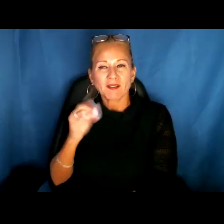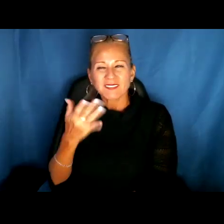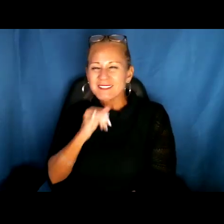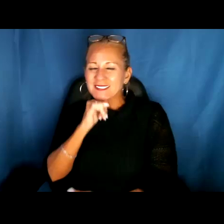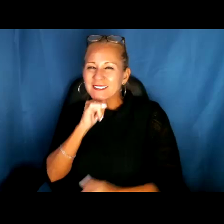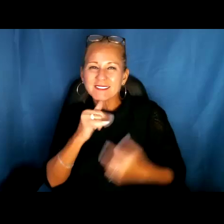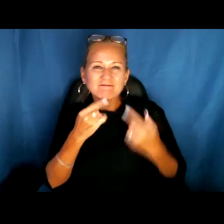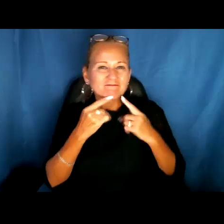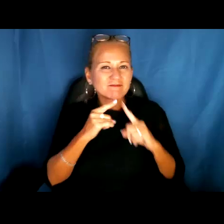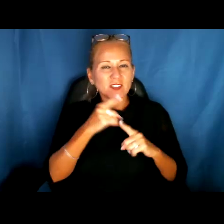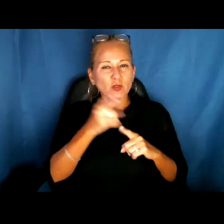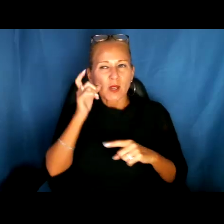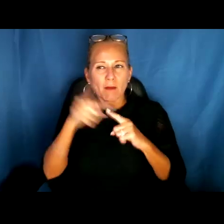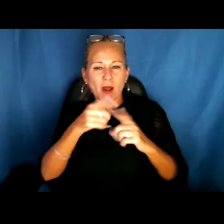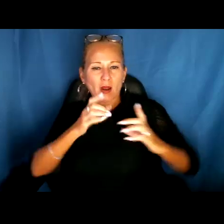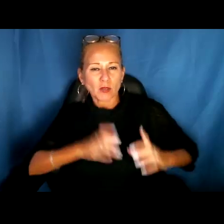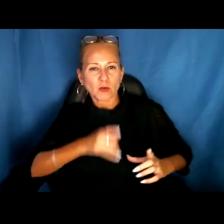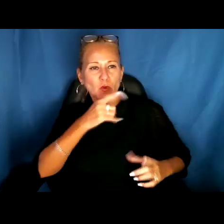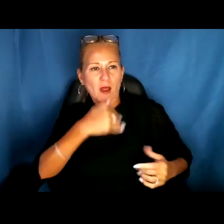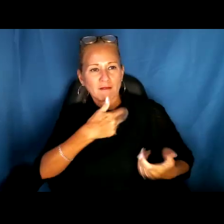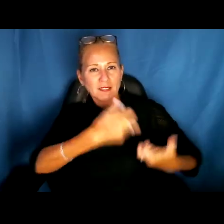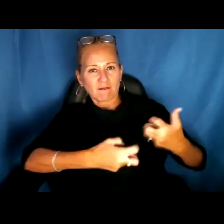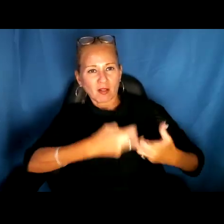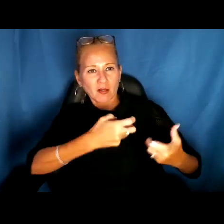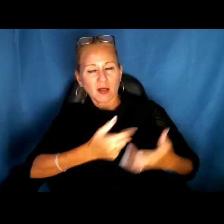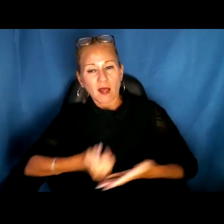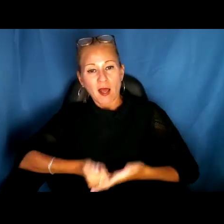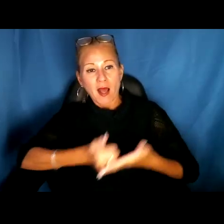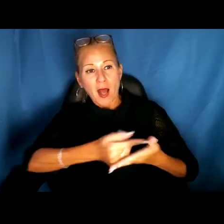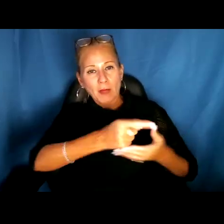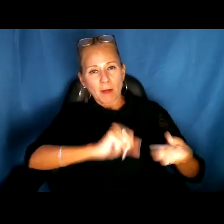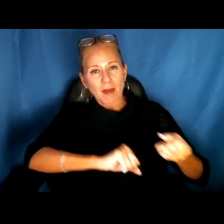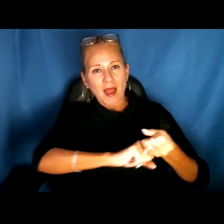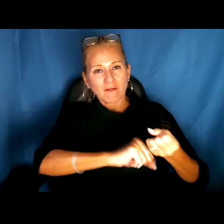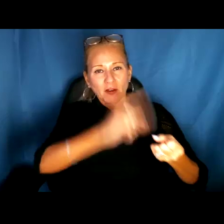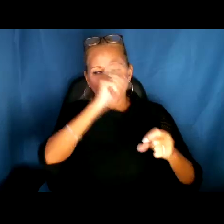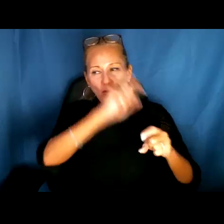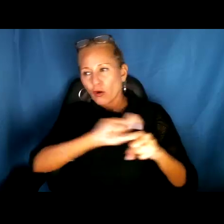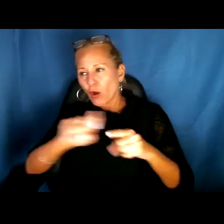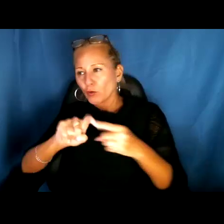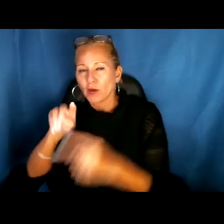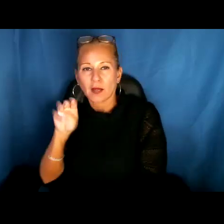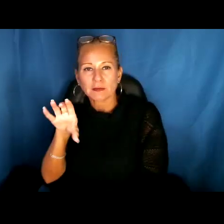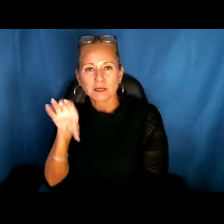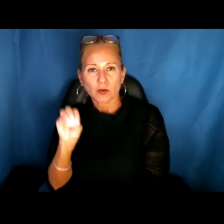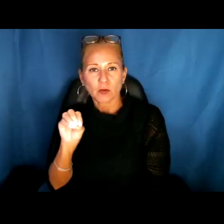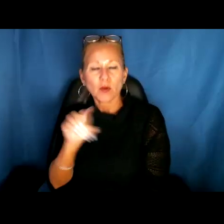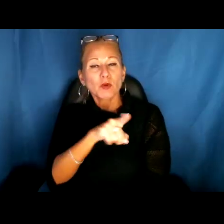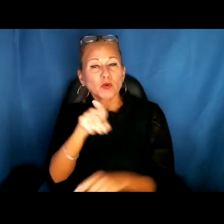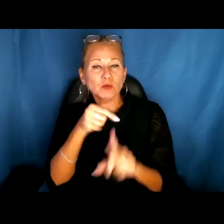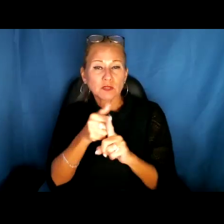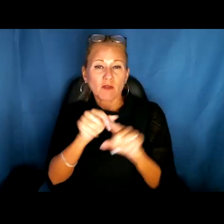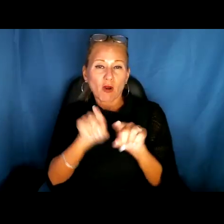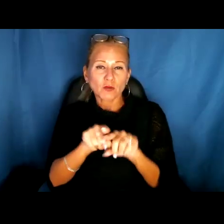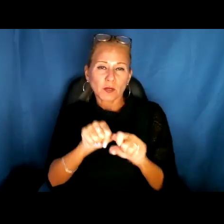hear about a consumer that's having difficulty, help them advocate for calling the MCO. But you can also